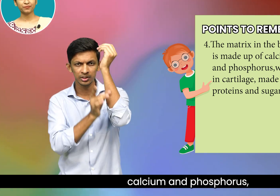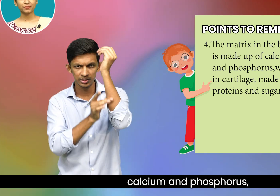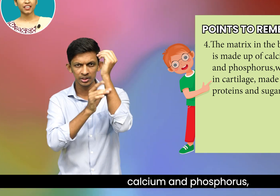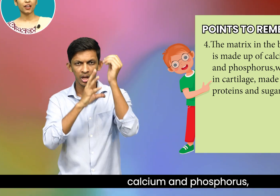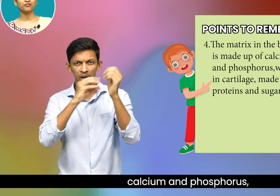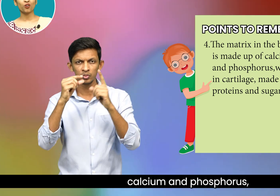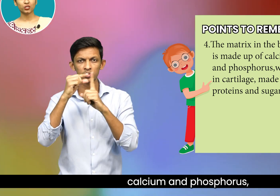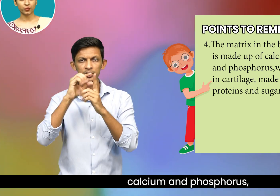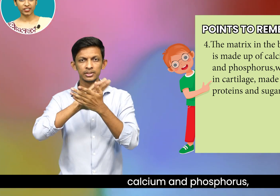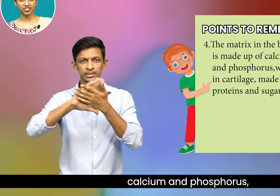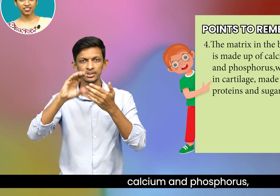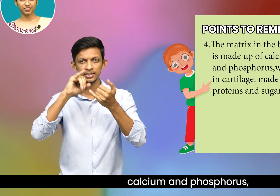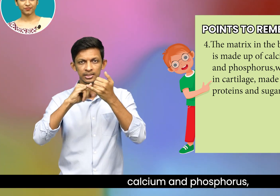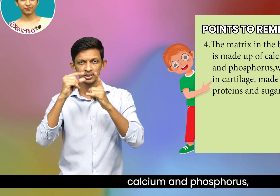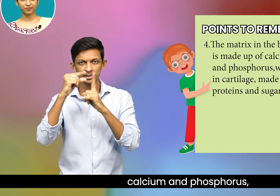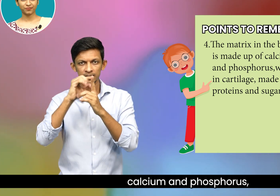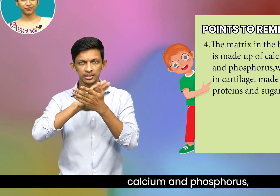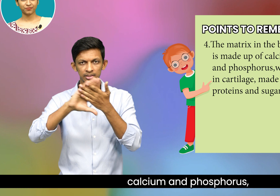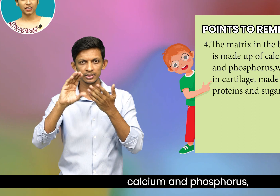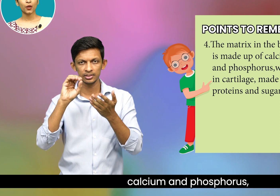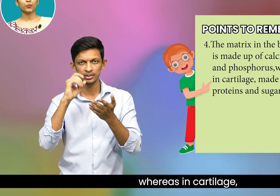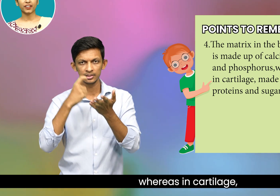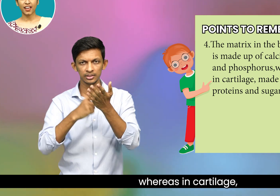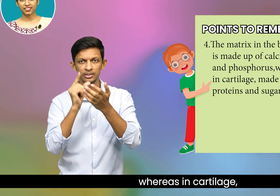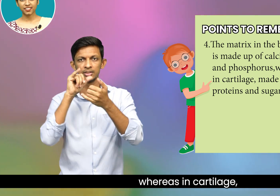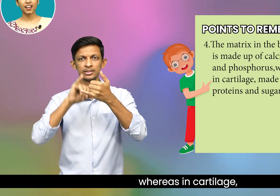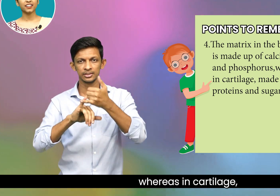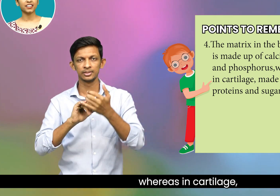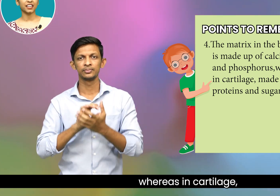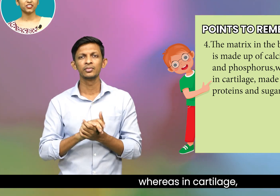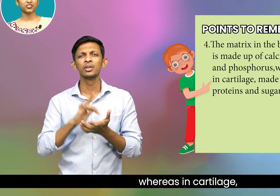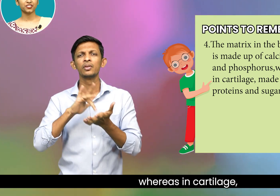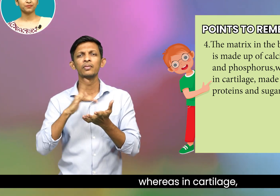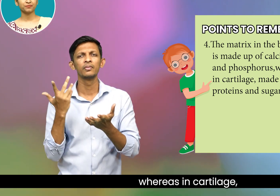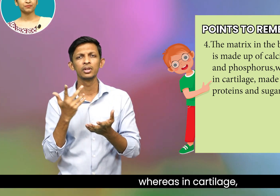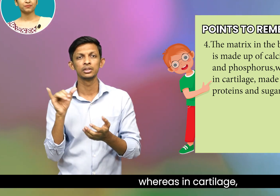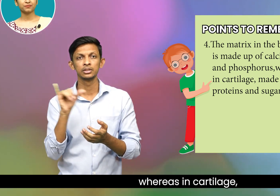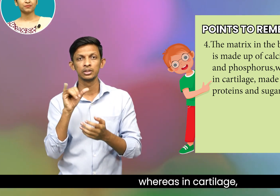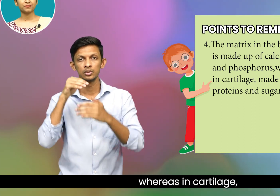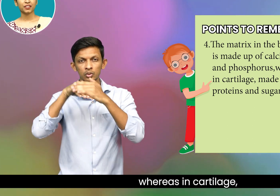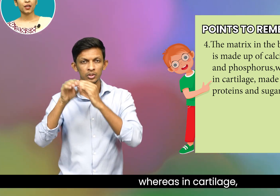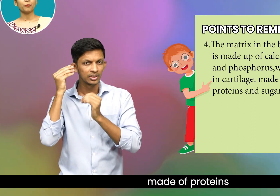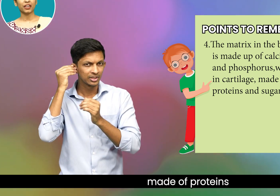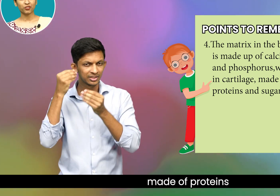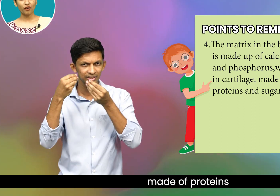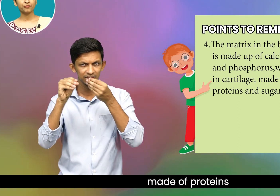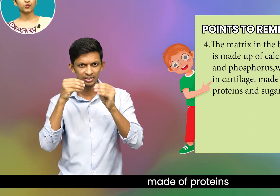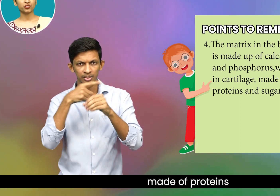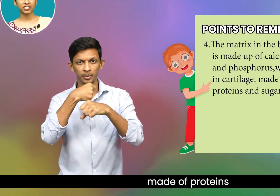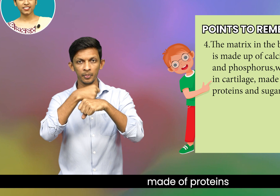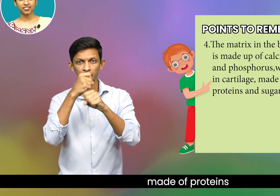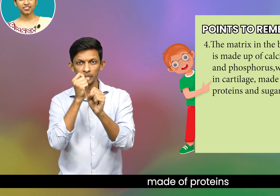calcium and phosphorus, whereas in cartilage made